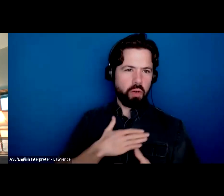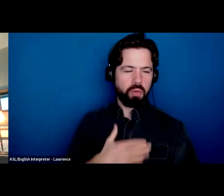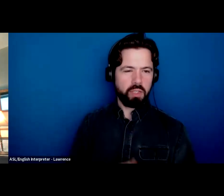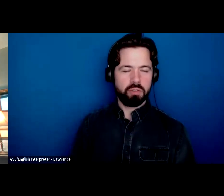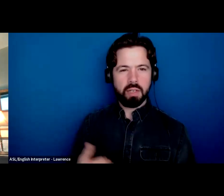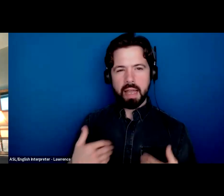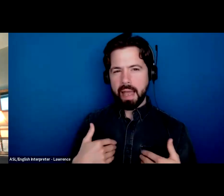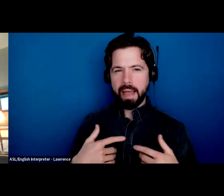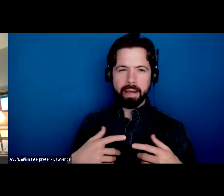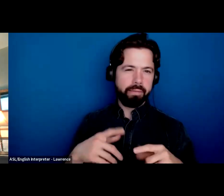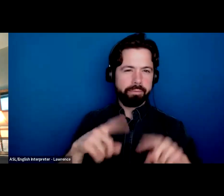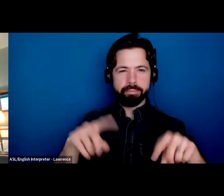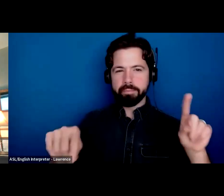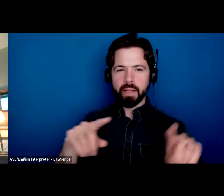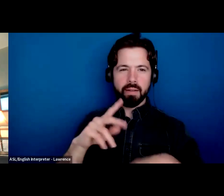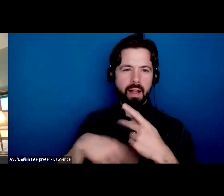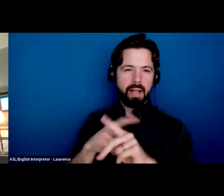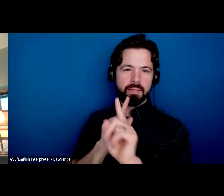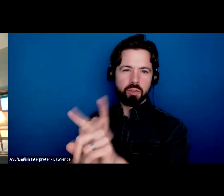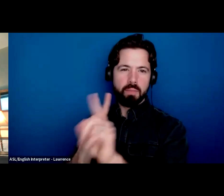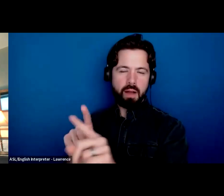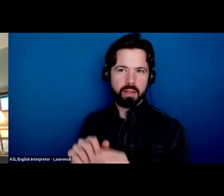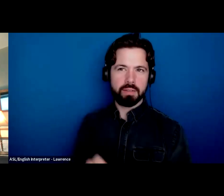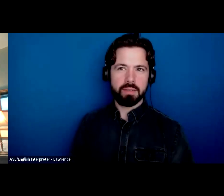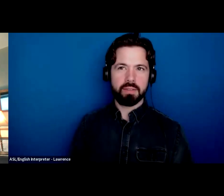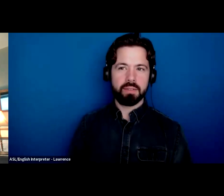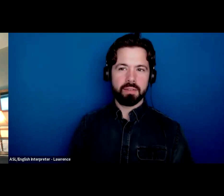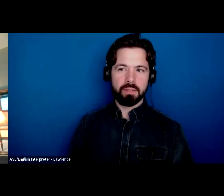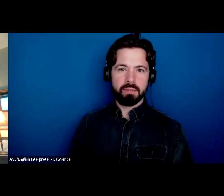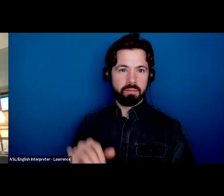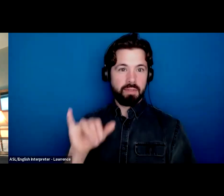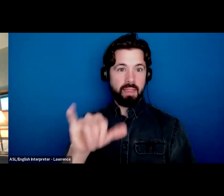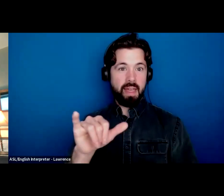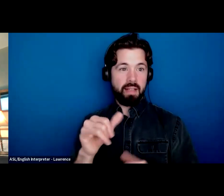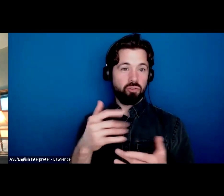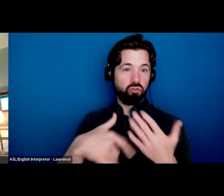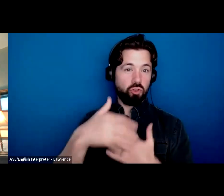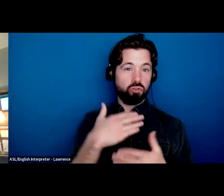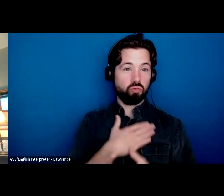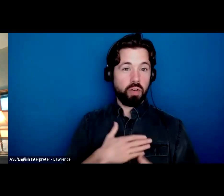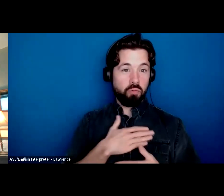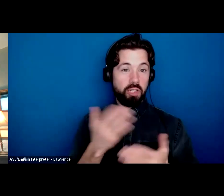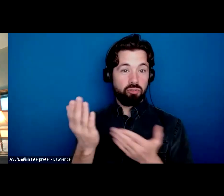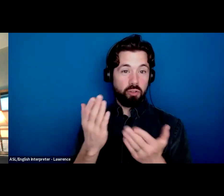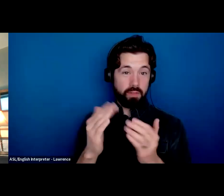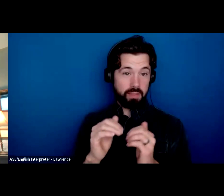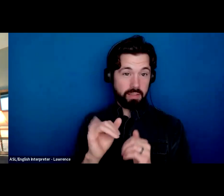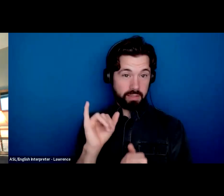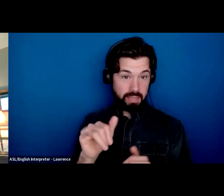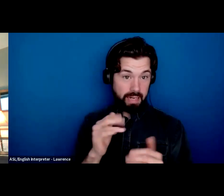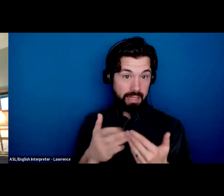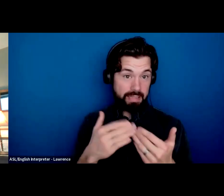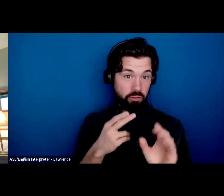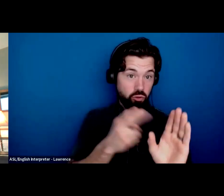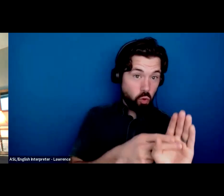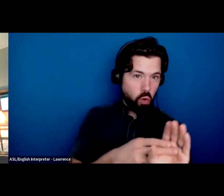of responses as to how easy it is to get into your social recreation services throughout the state of California. And so they are